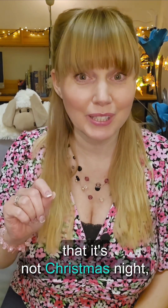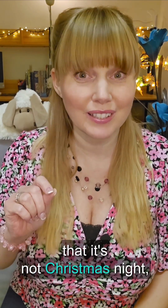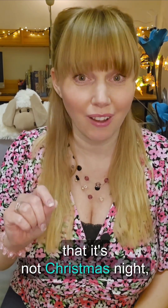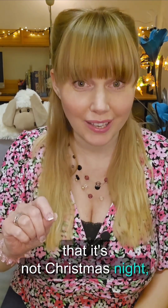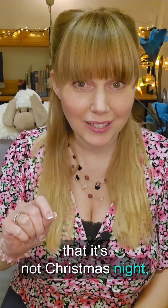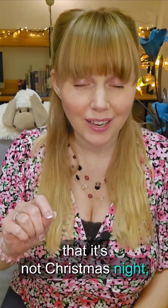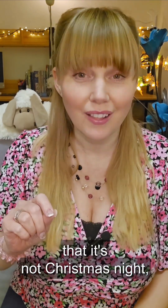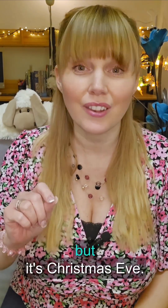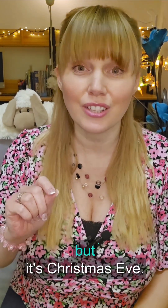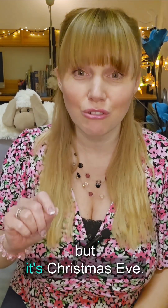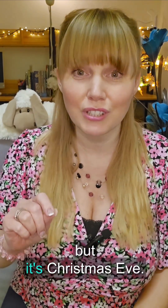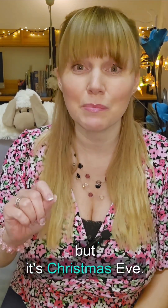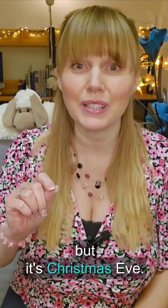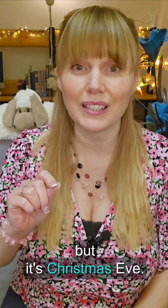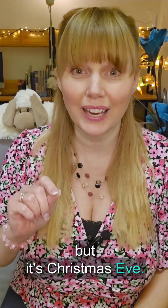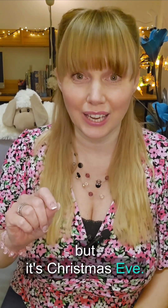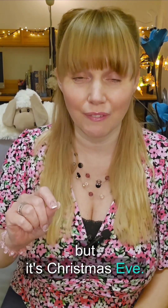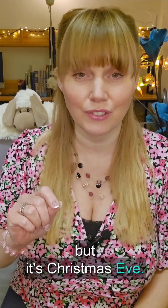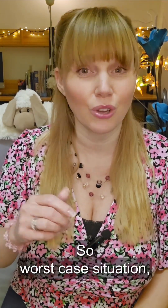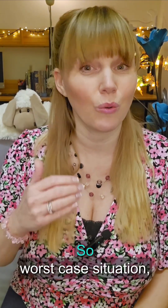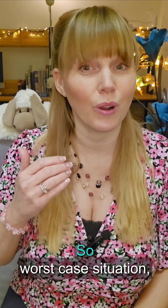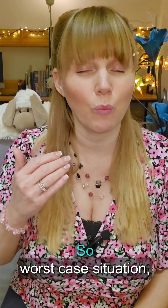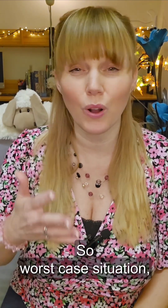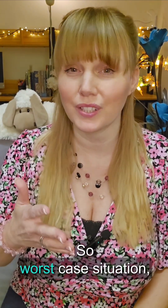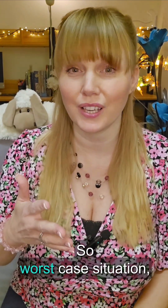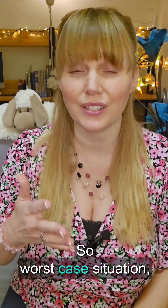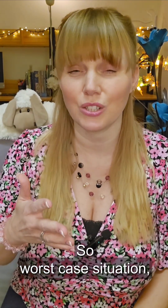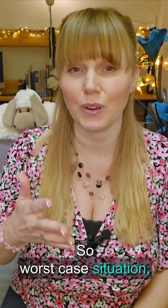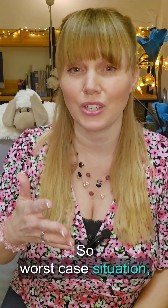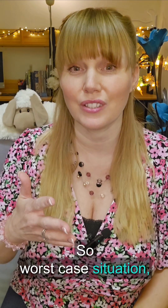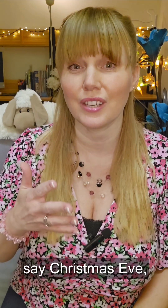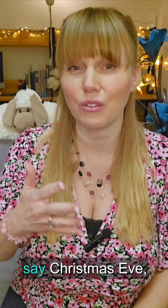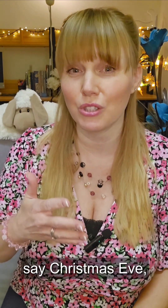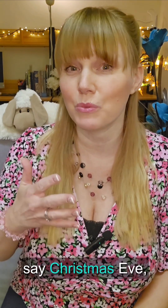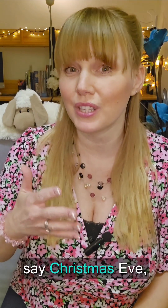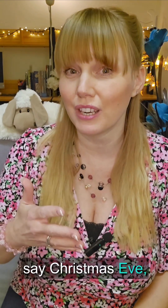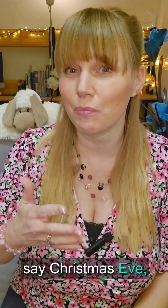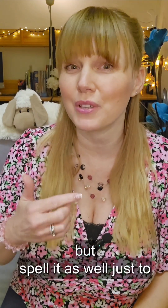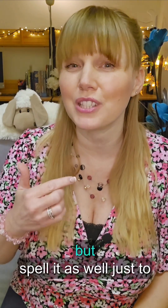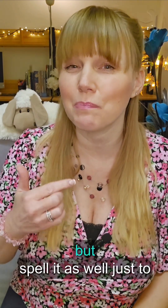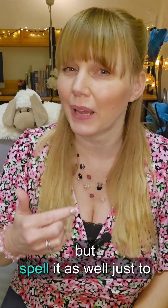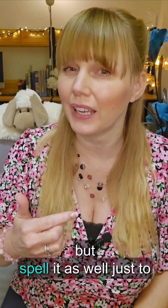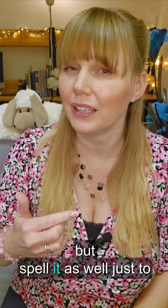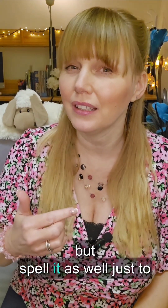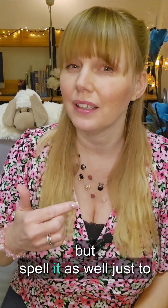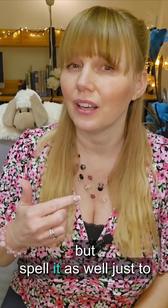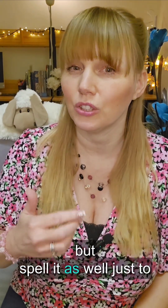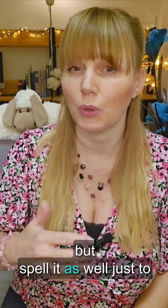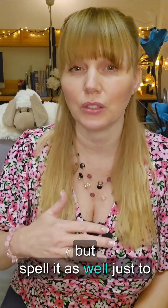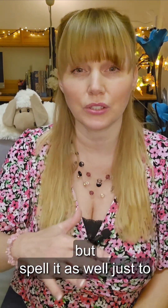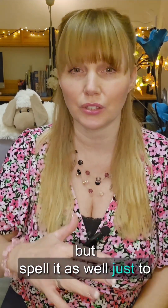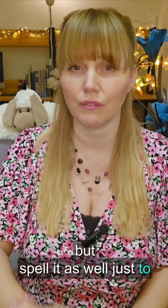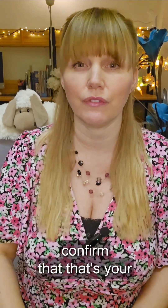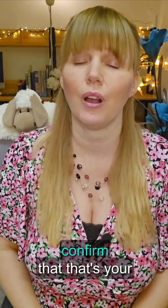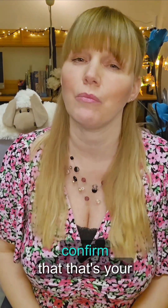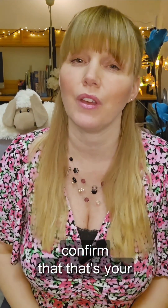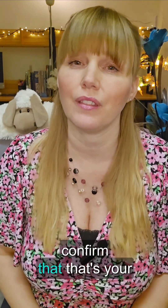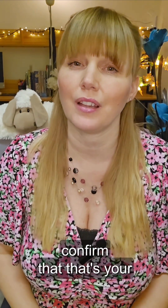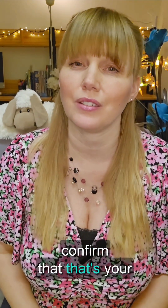Christmas night, but it's Christmas Eve. So worst case situation, say Christmas Eve, but spell it as well, just to confirm that that's